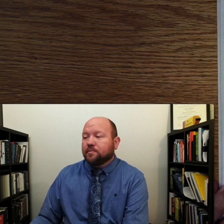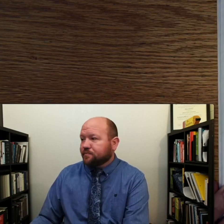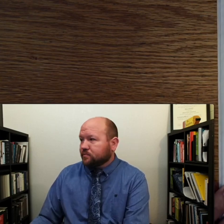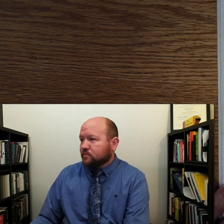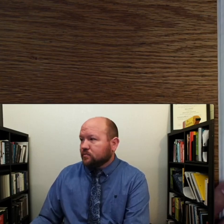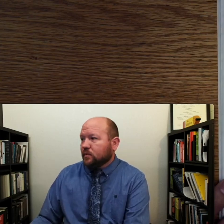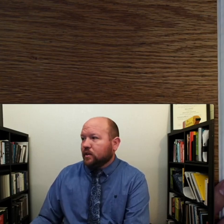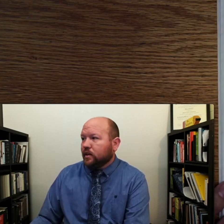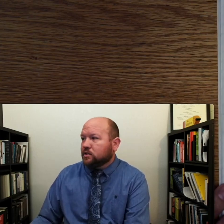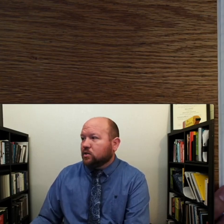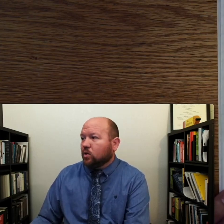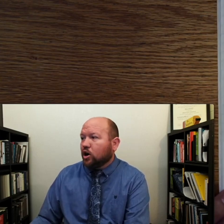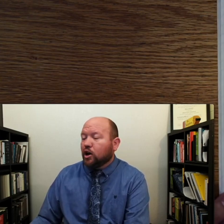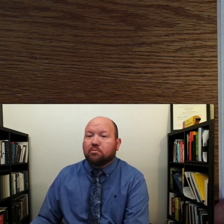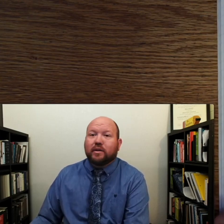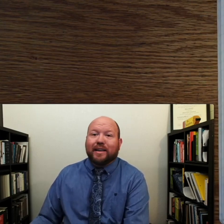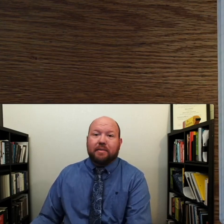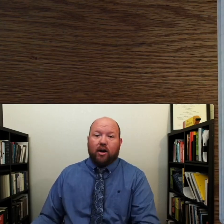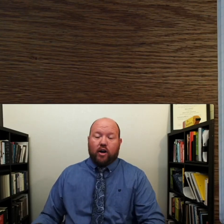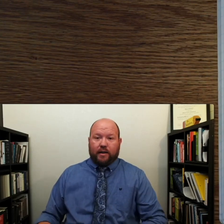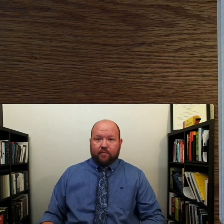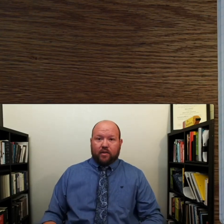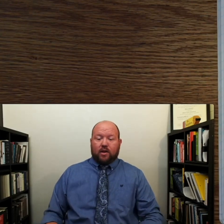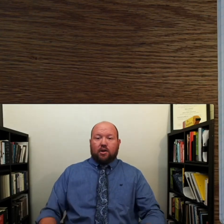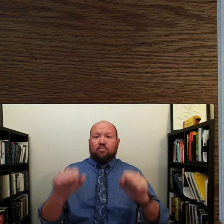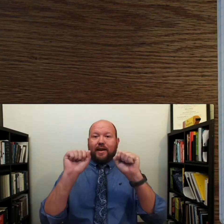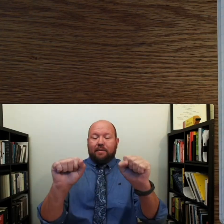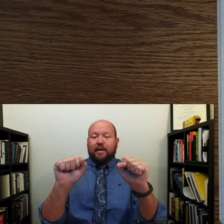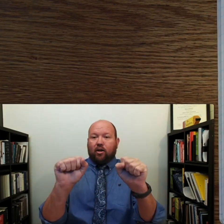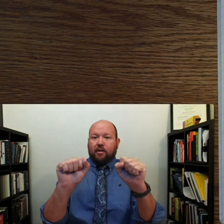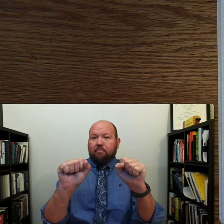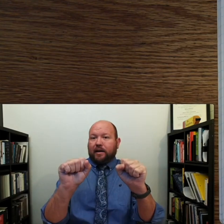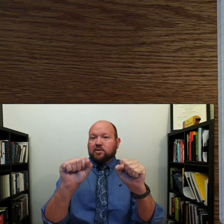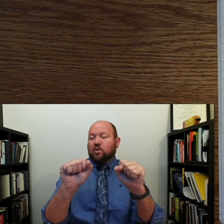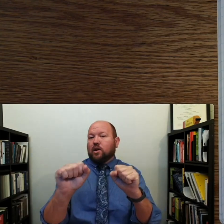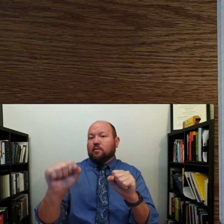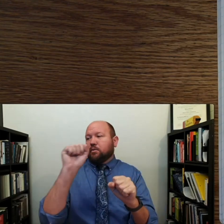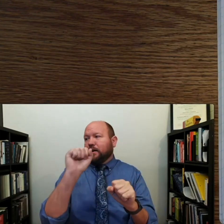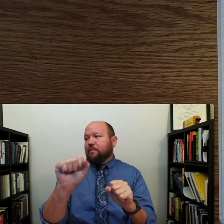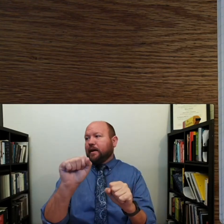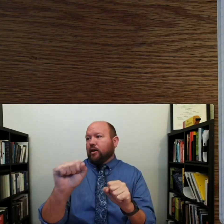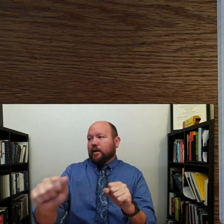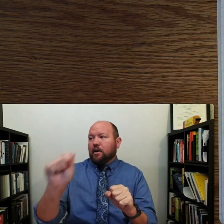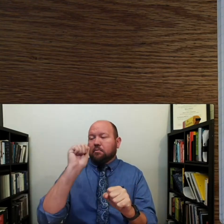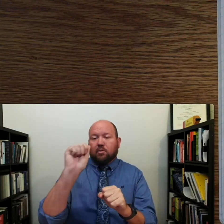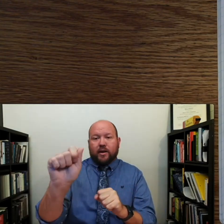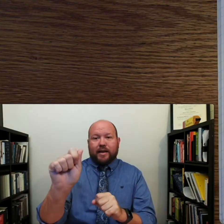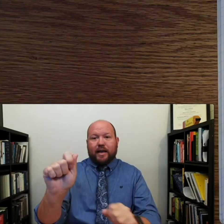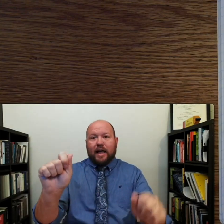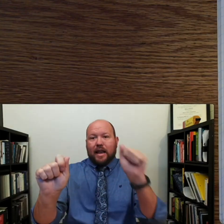word is the word preliminary. Preliminary, base word, preliminary.